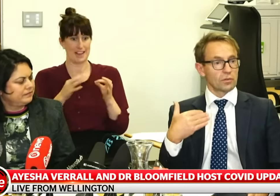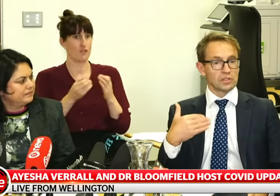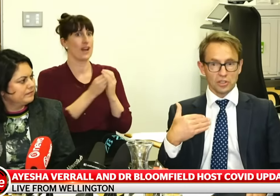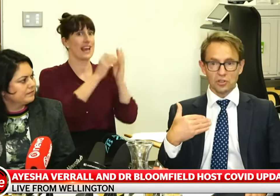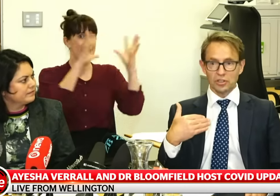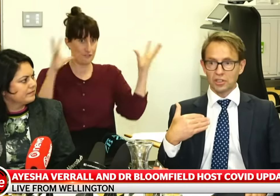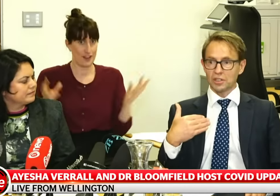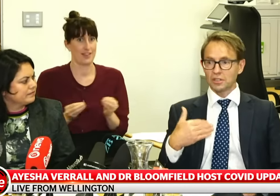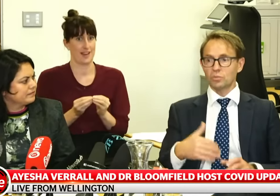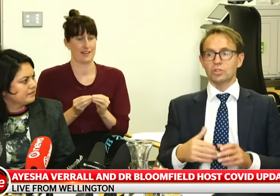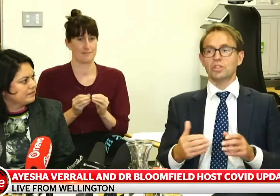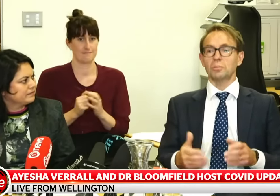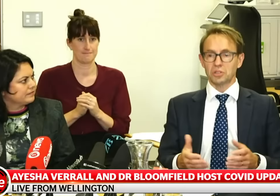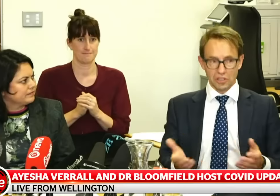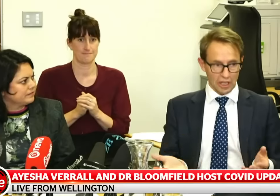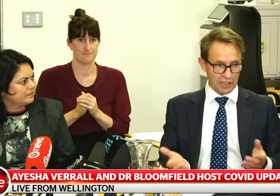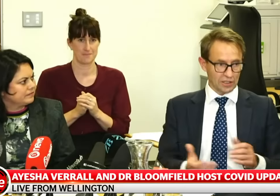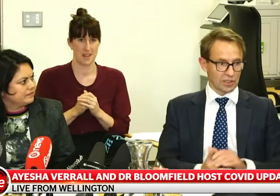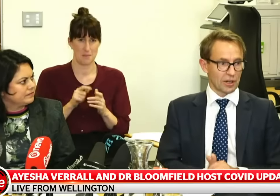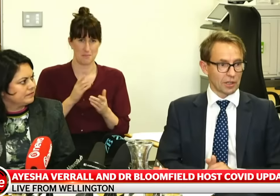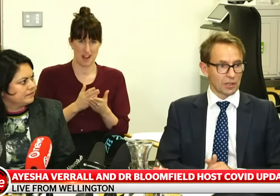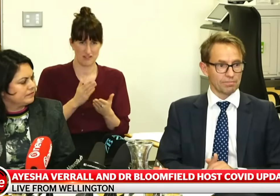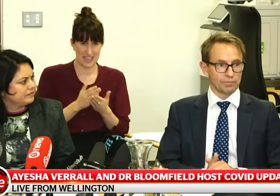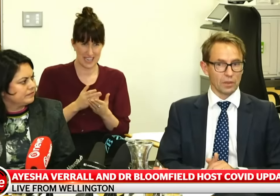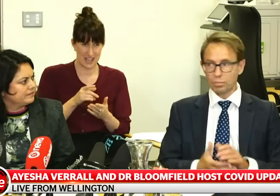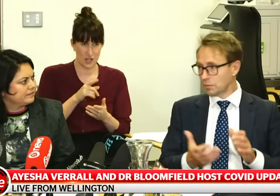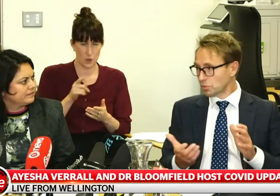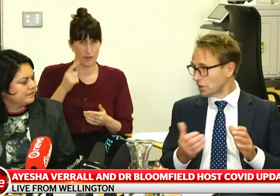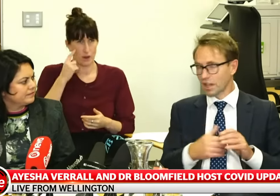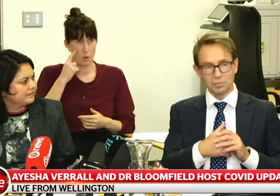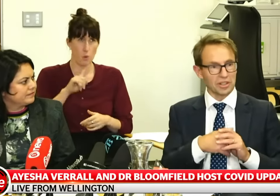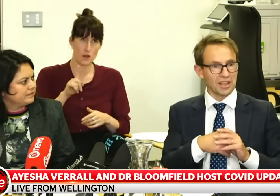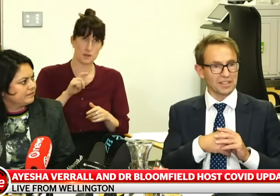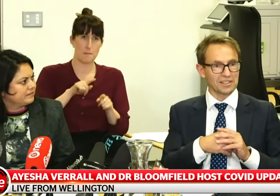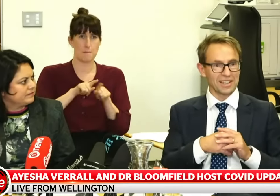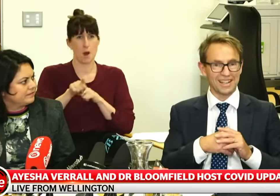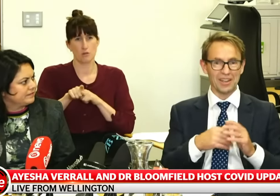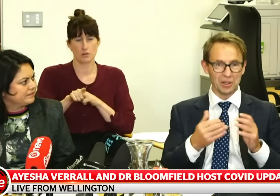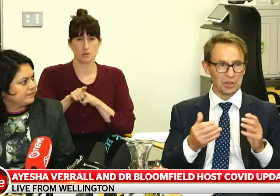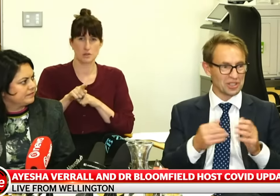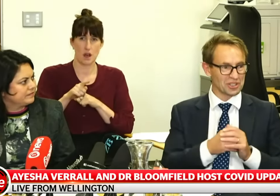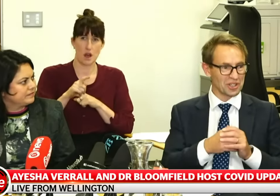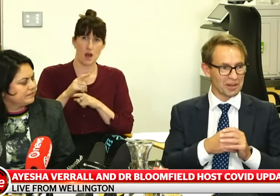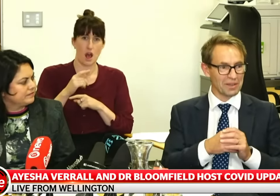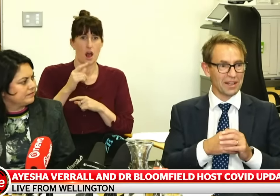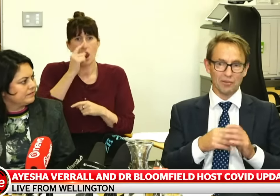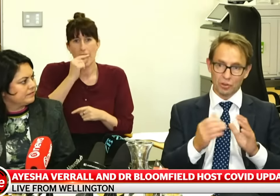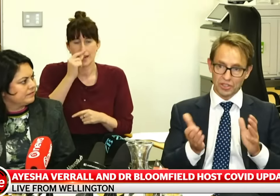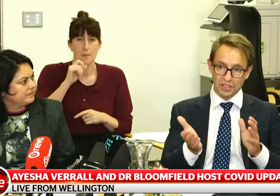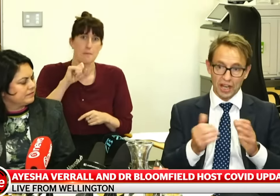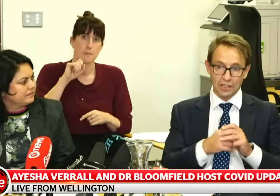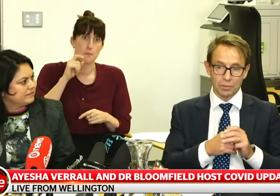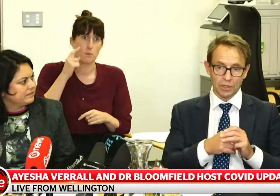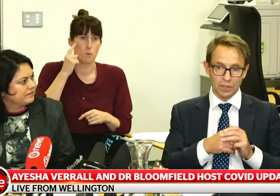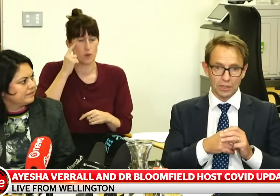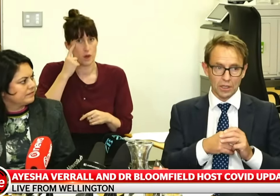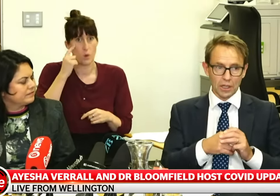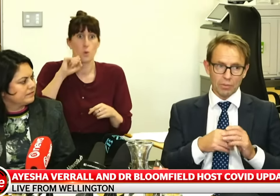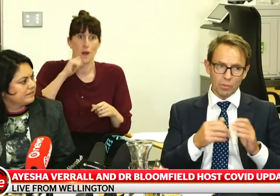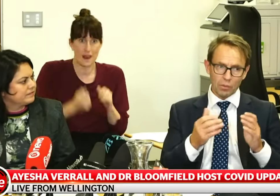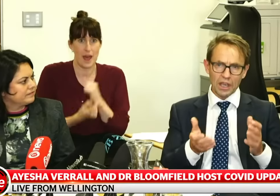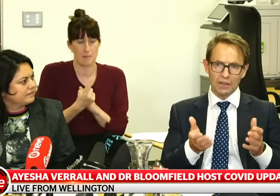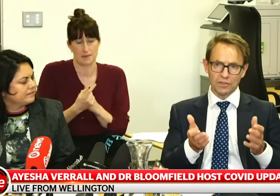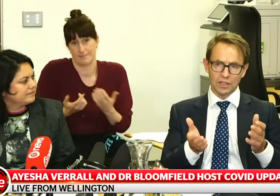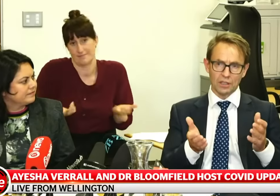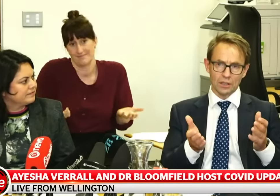course, what everyone's interested in is what's the most likely scenario. Well, perhaps we can come to that in the question time. Of course, that's hard to predict.